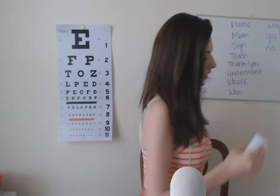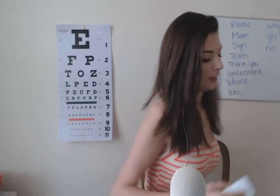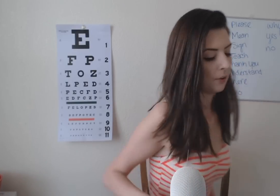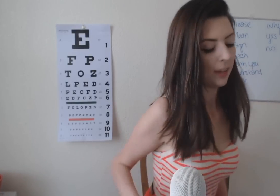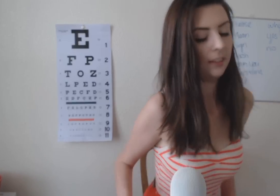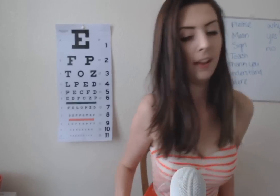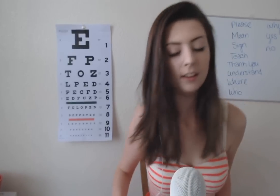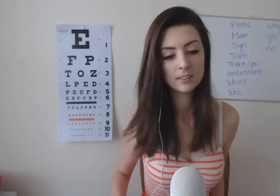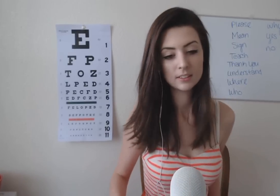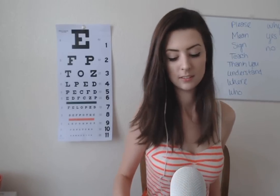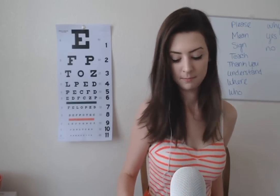Okay, next